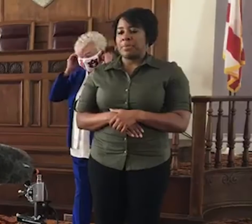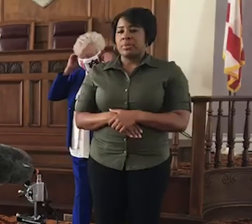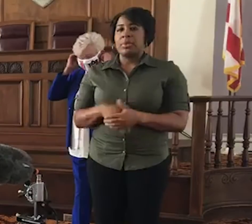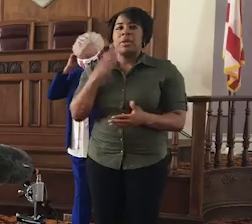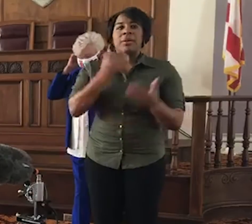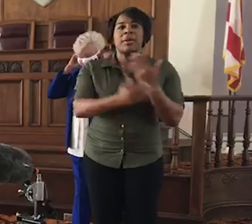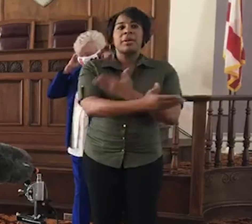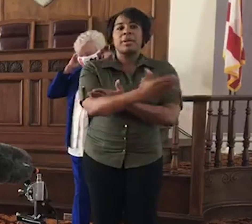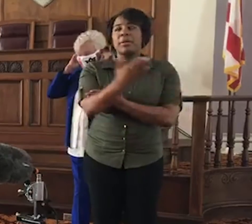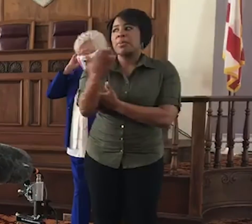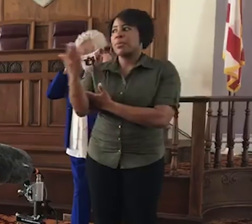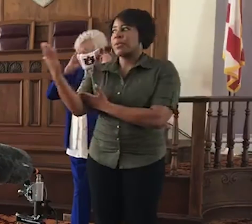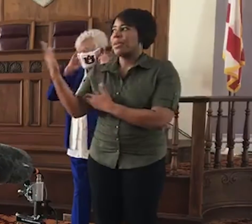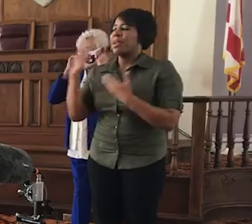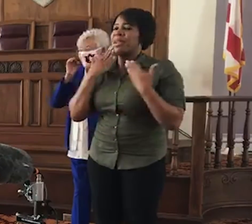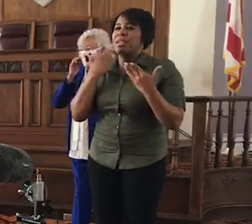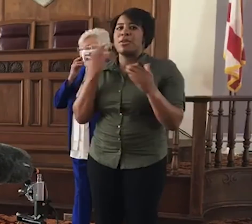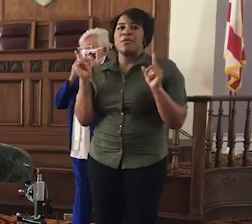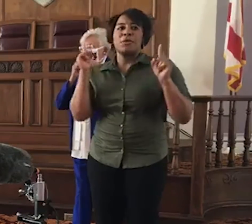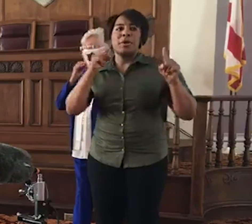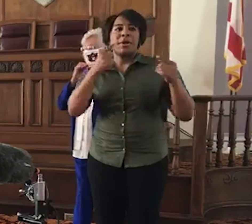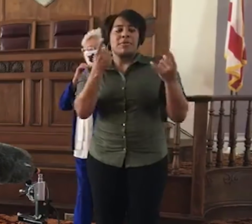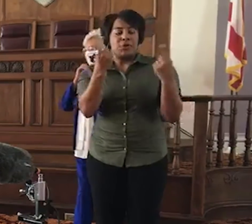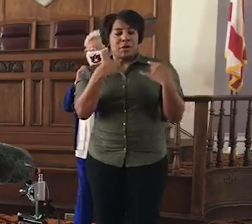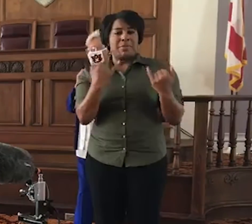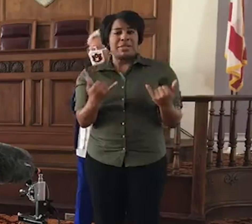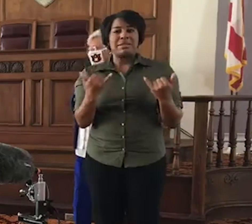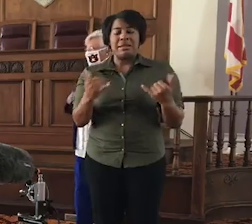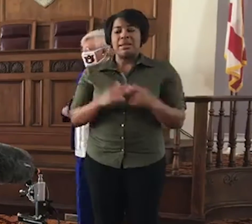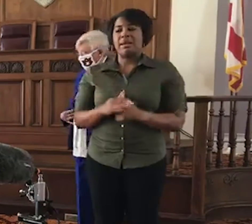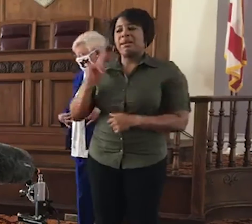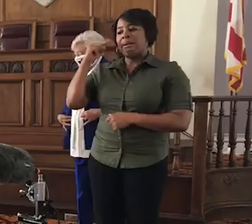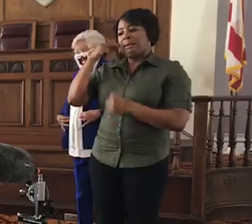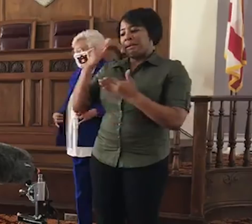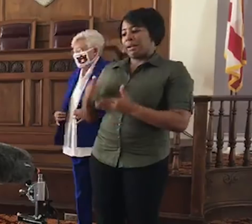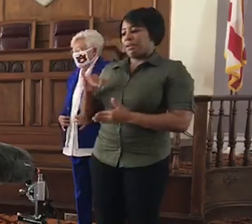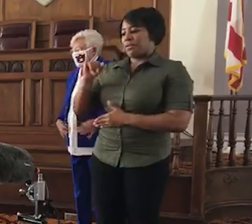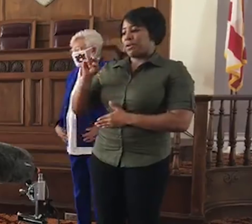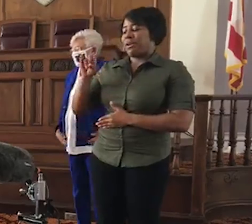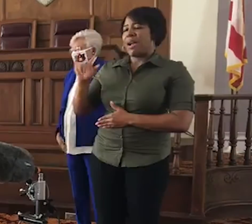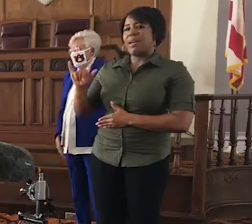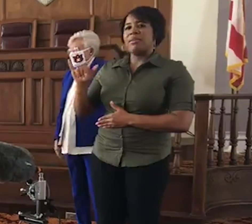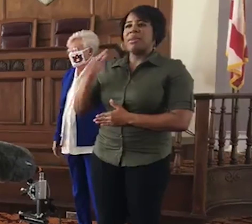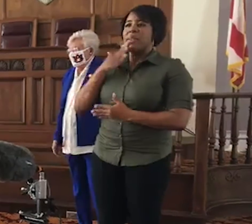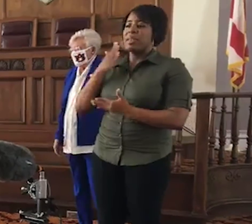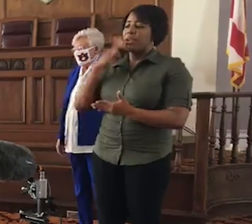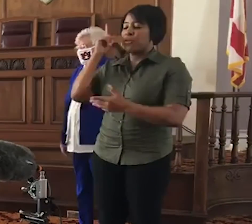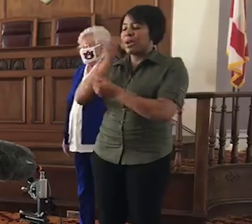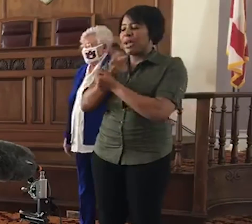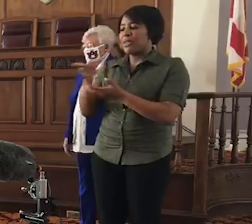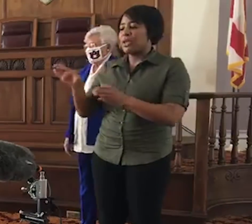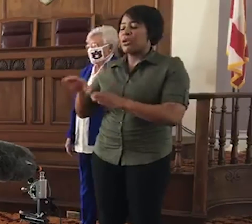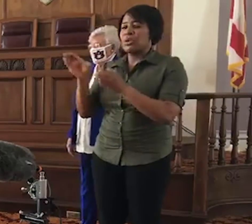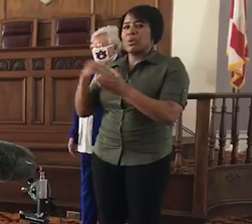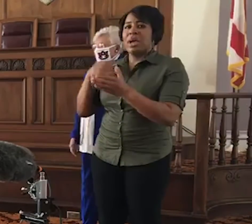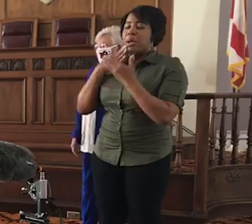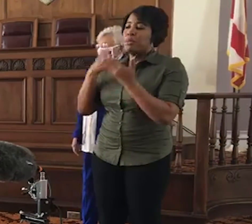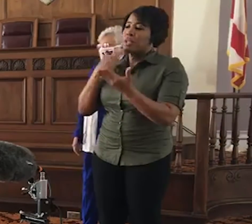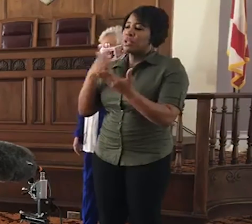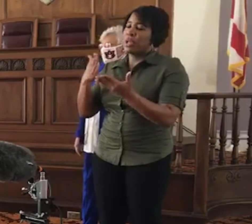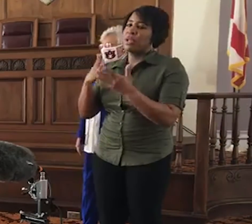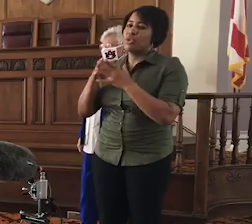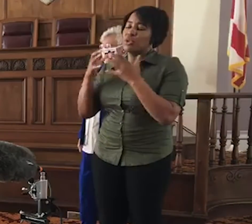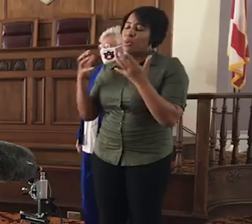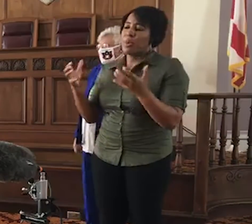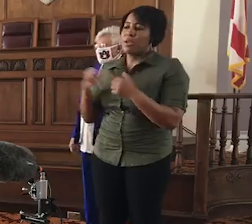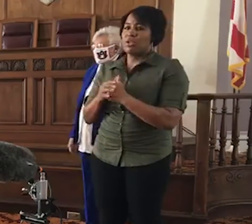Good morning, everybody. Thank you for joining us. And Governor Ivey, thank you so much for what you're doing. I appreciate so much all